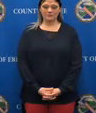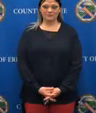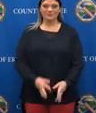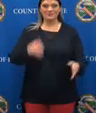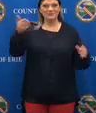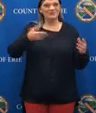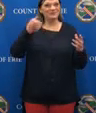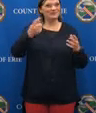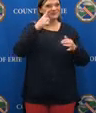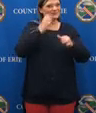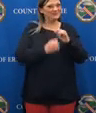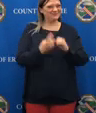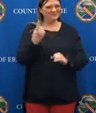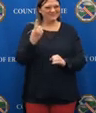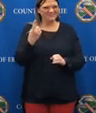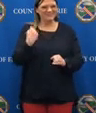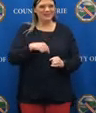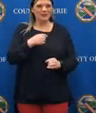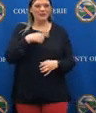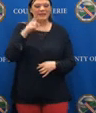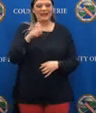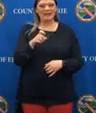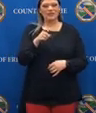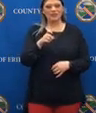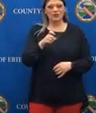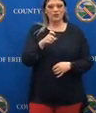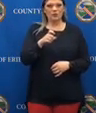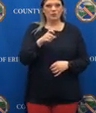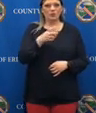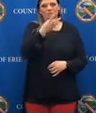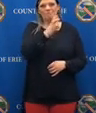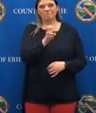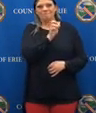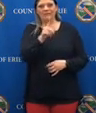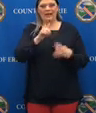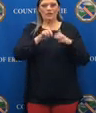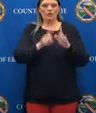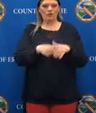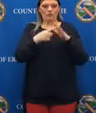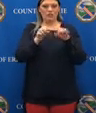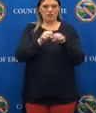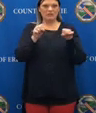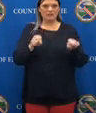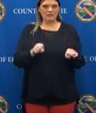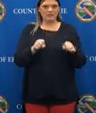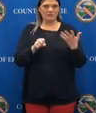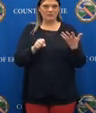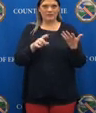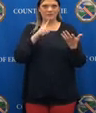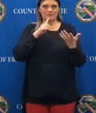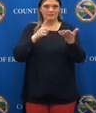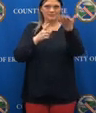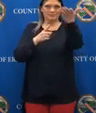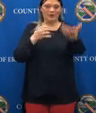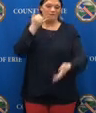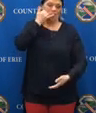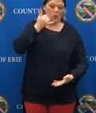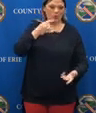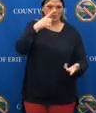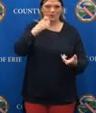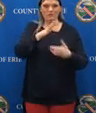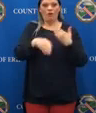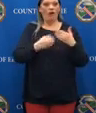Welcome back, everyone. We've had to go to our original system, which is basically a phone, because all